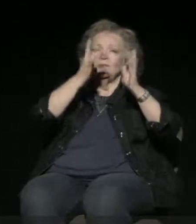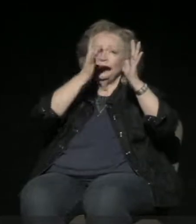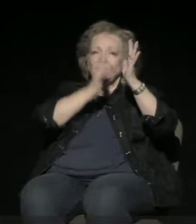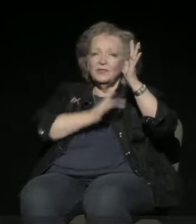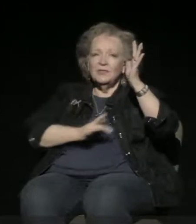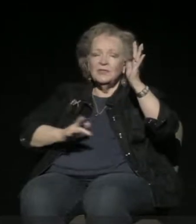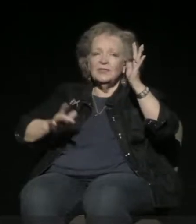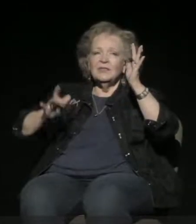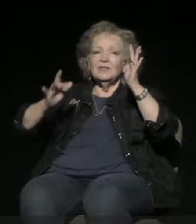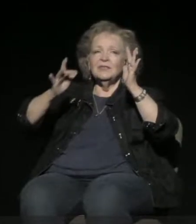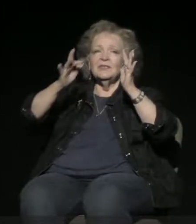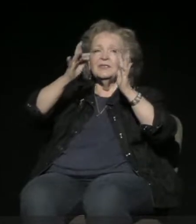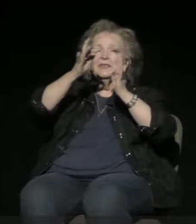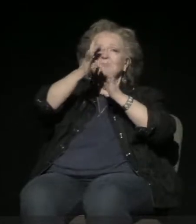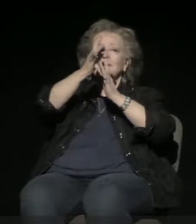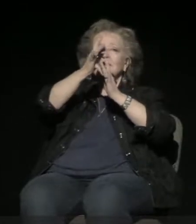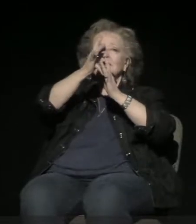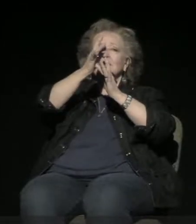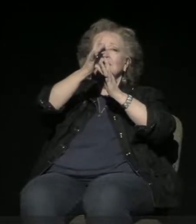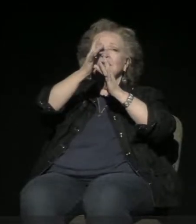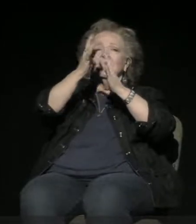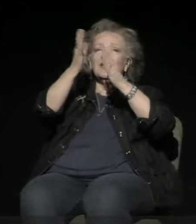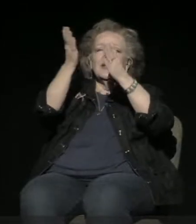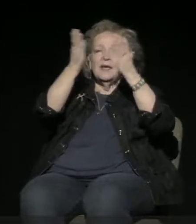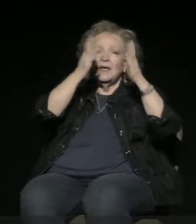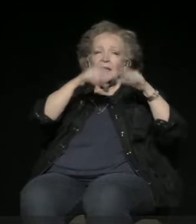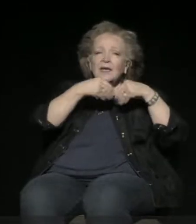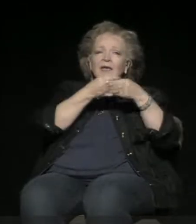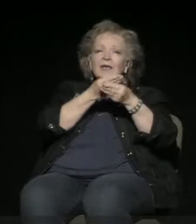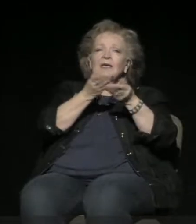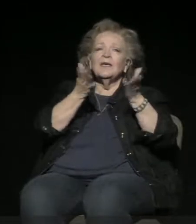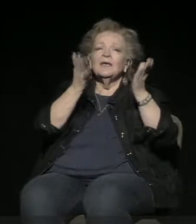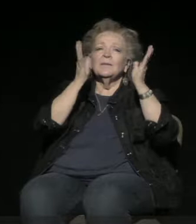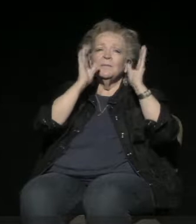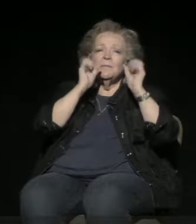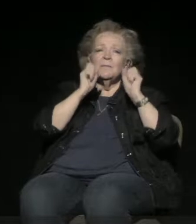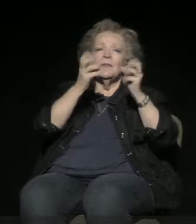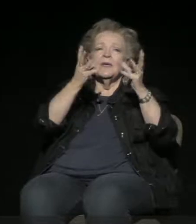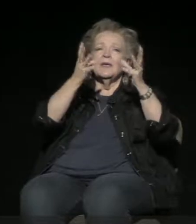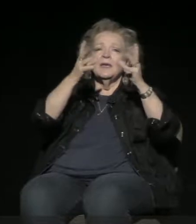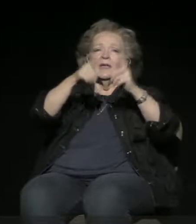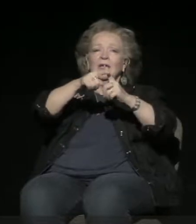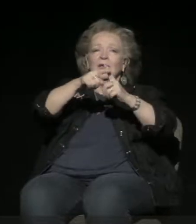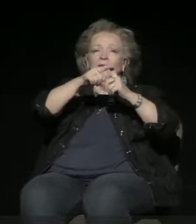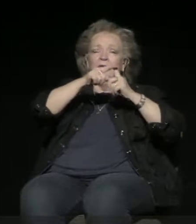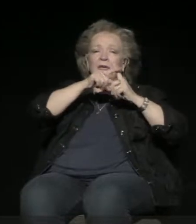Bring many Sons to glory